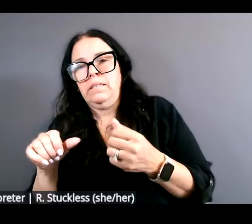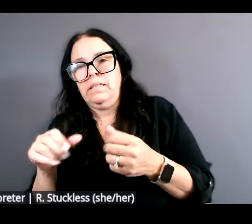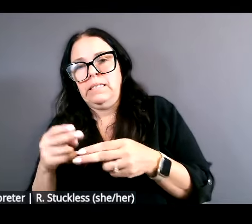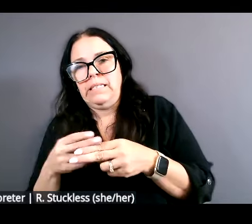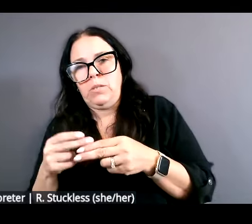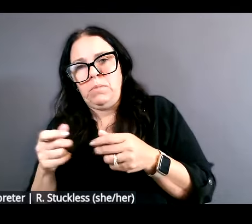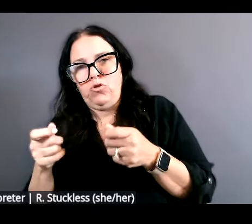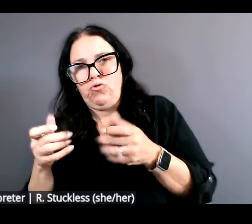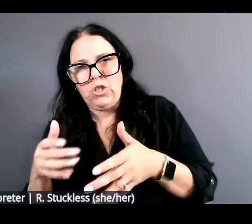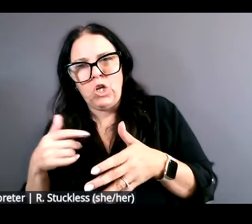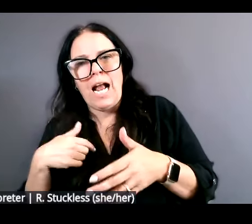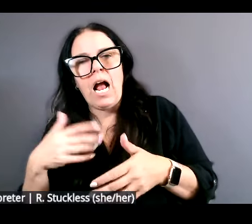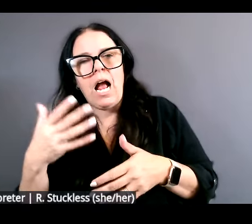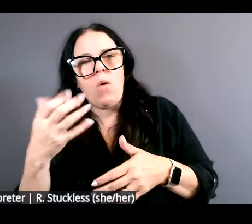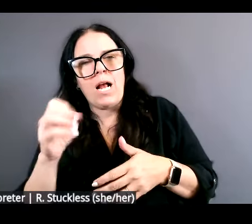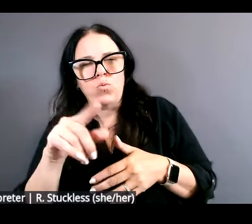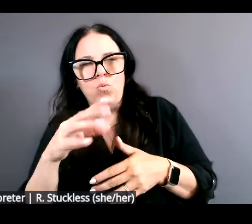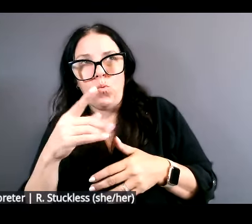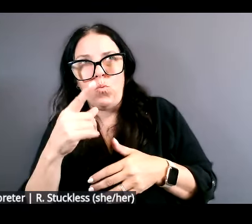part of it. So